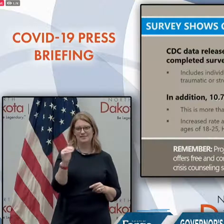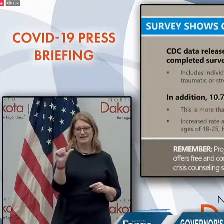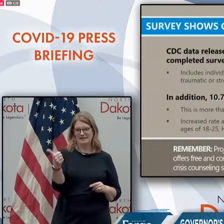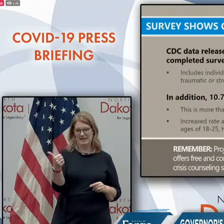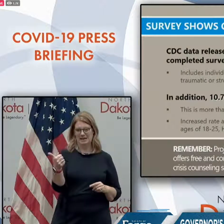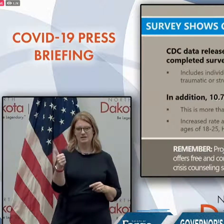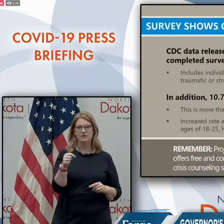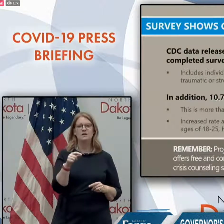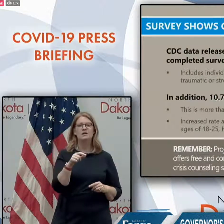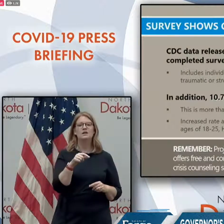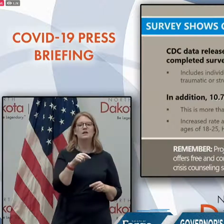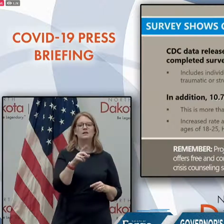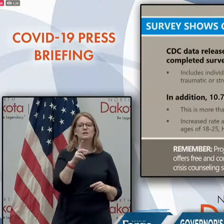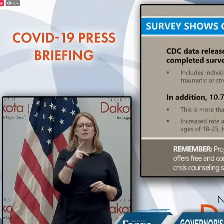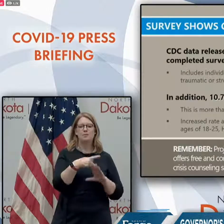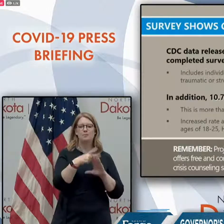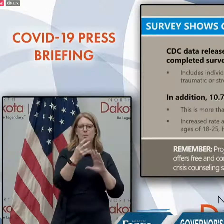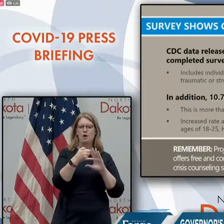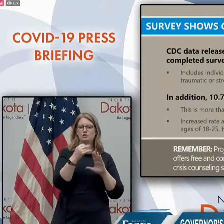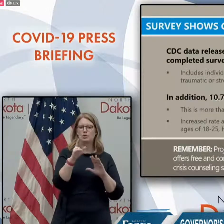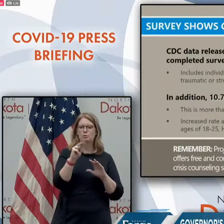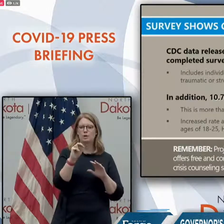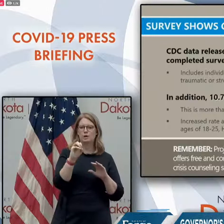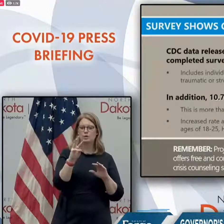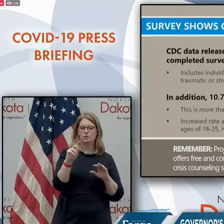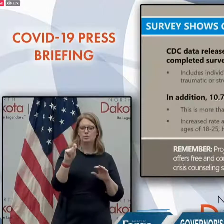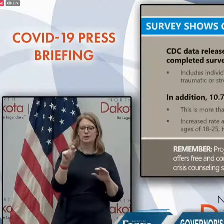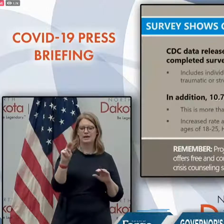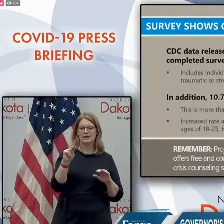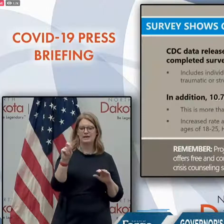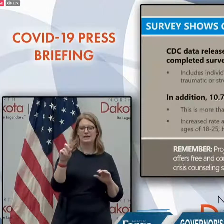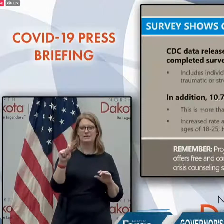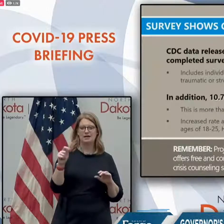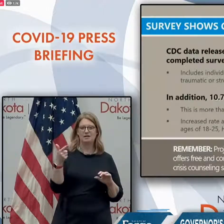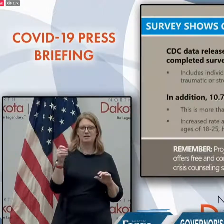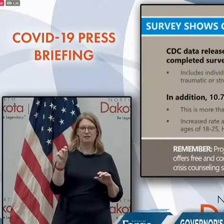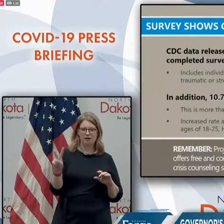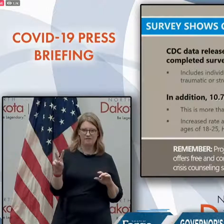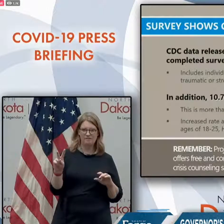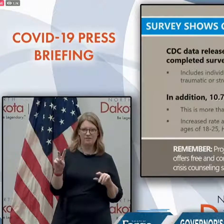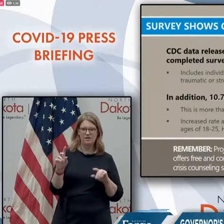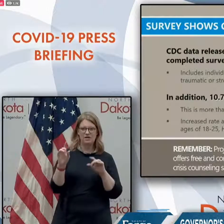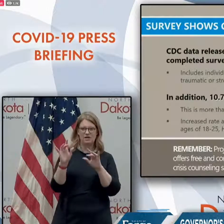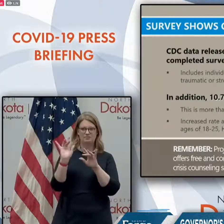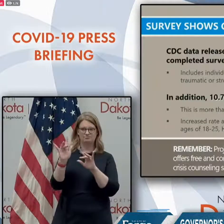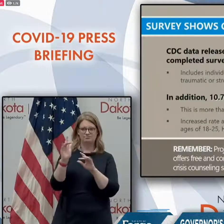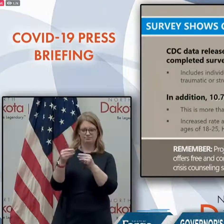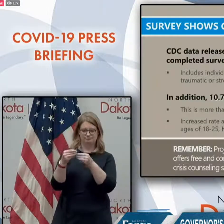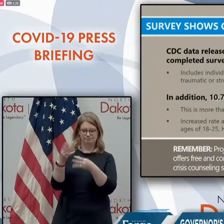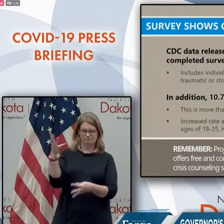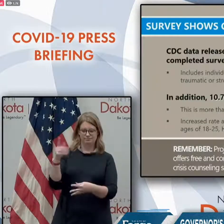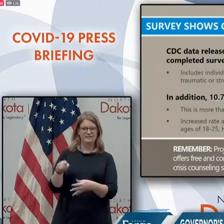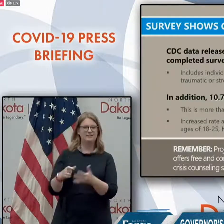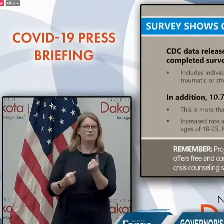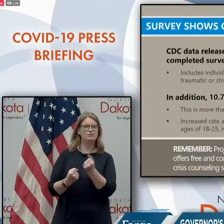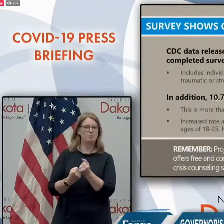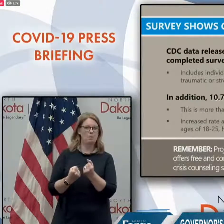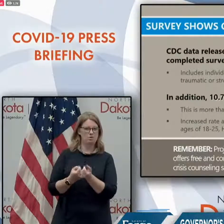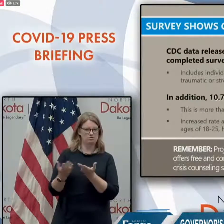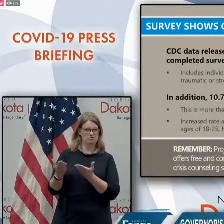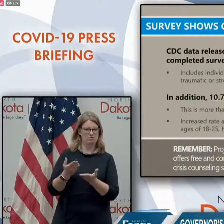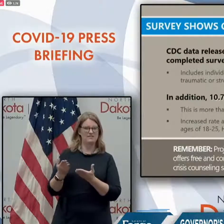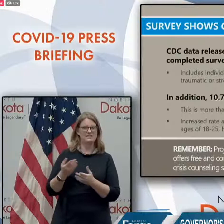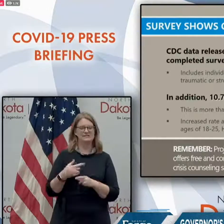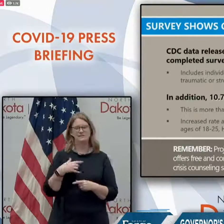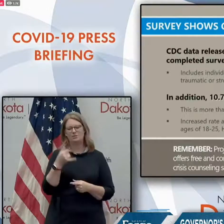701-223-1510 or go to projectrenew.nd.gov to learn how you can access support services for your